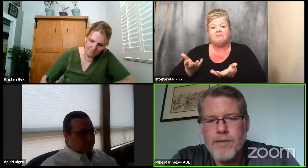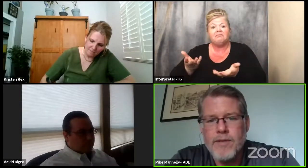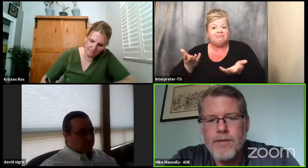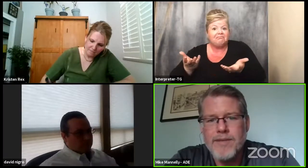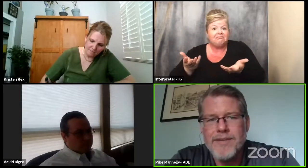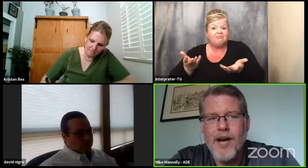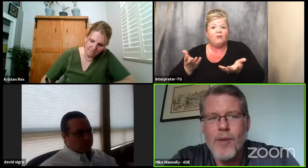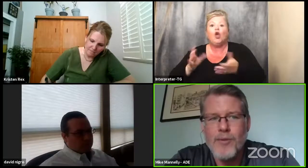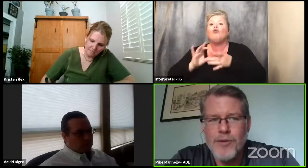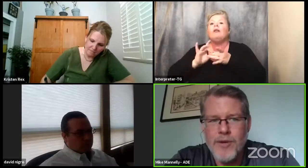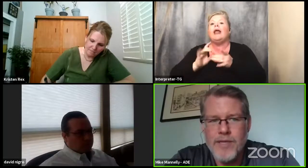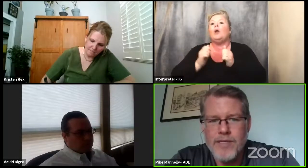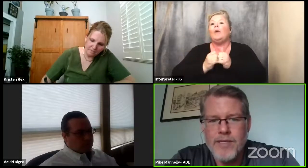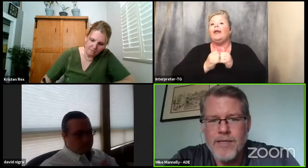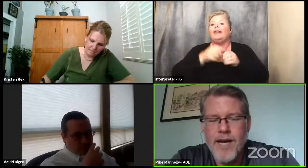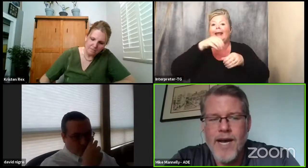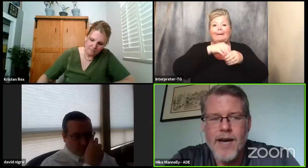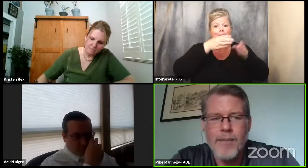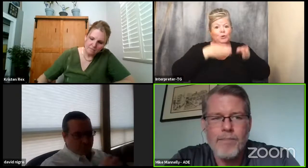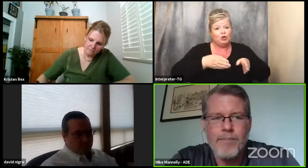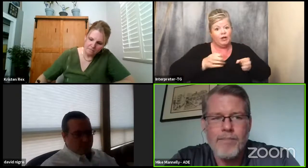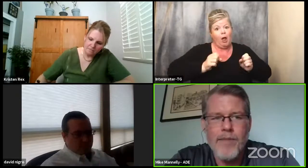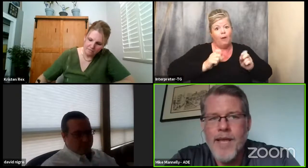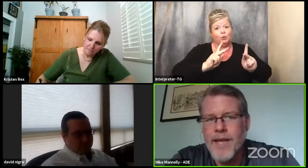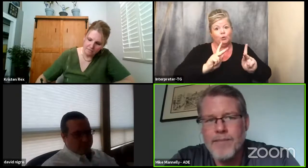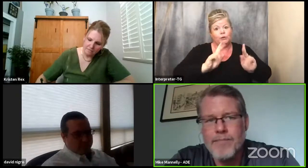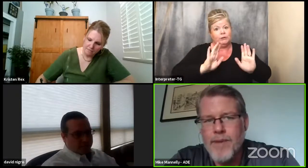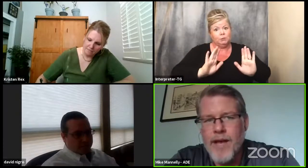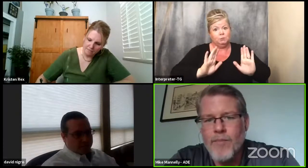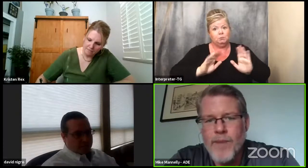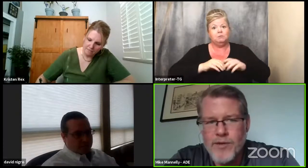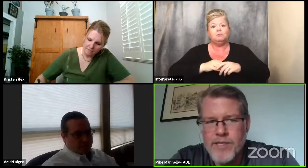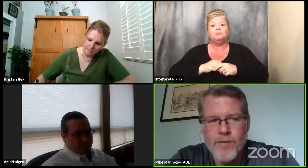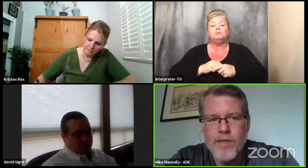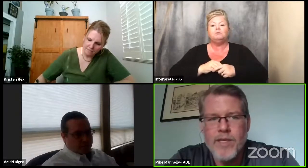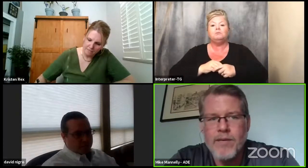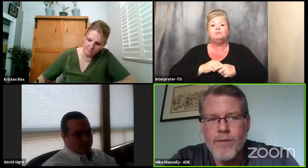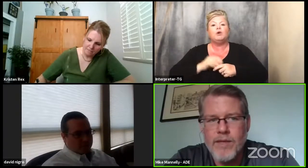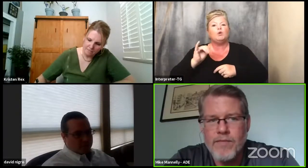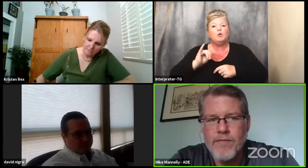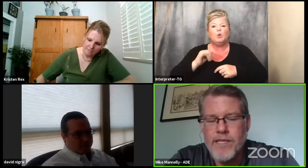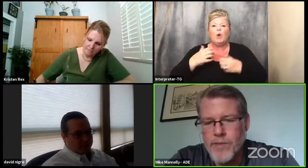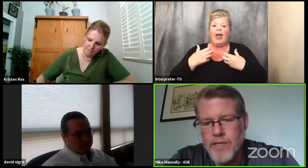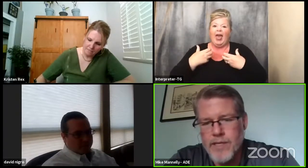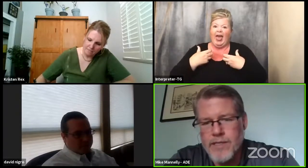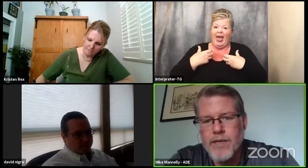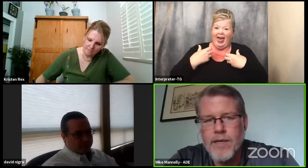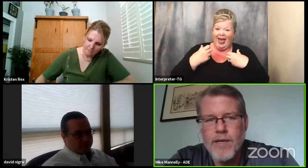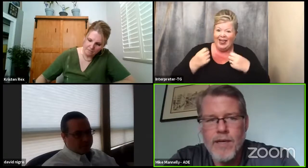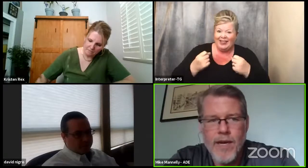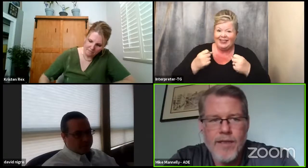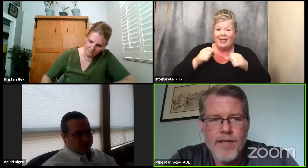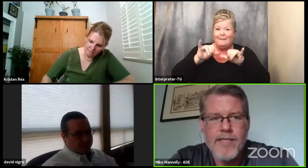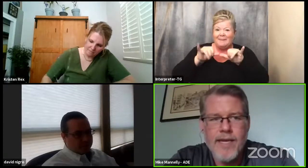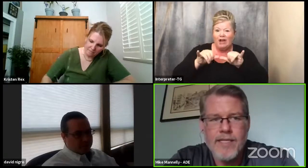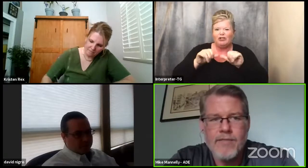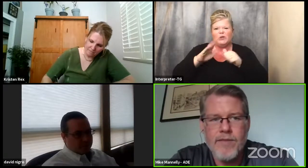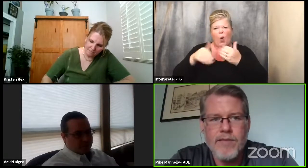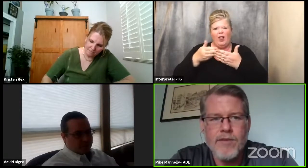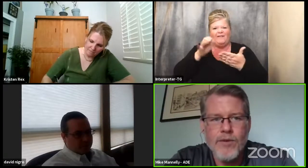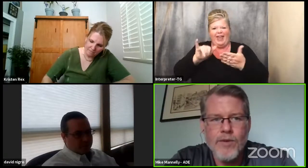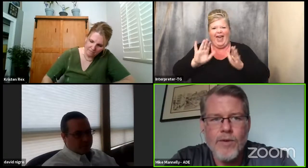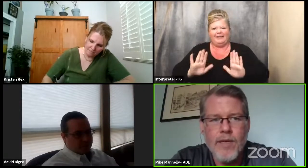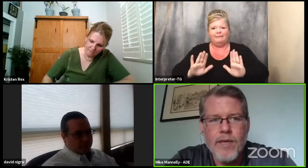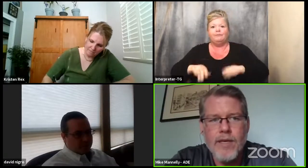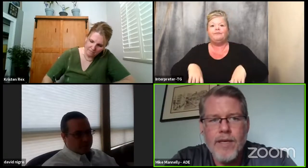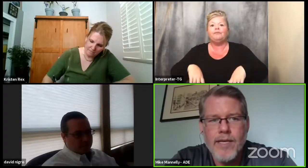in-person opportunities and health metrics, and what the flexibility is. I think the text of